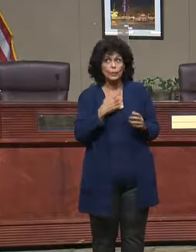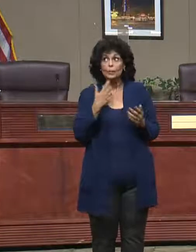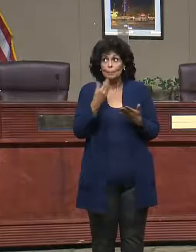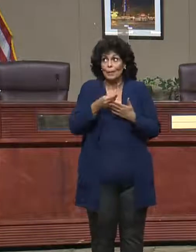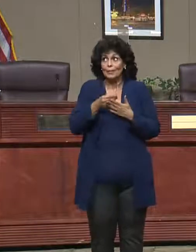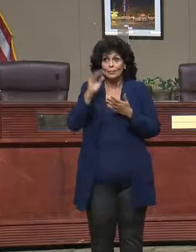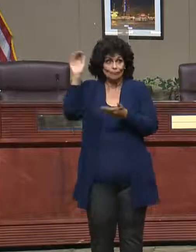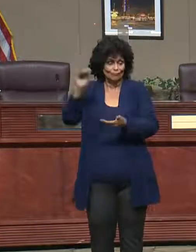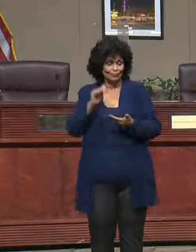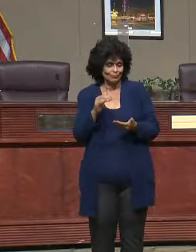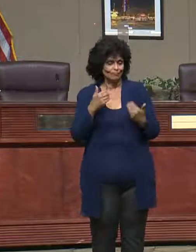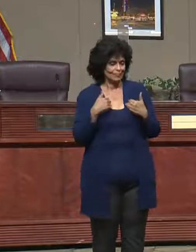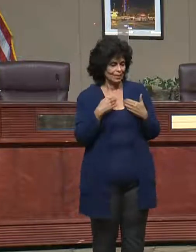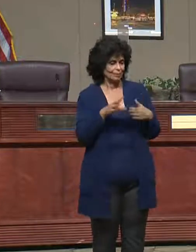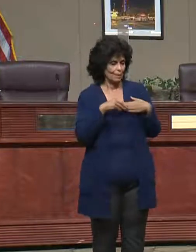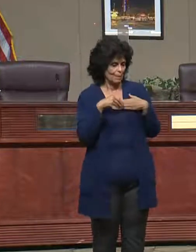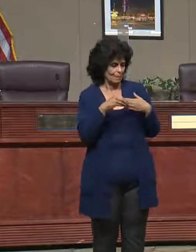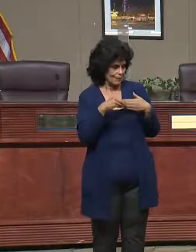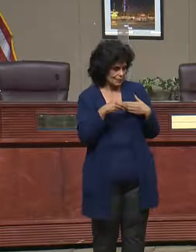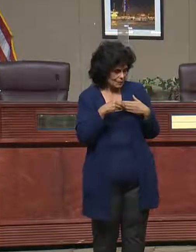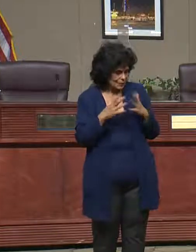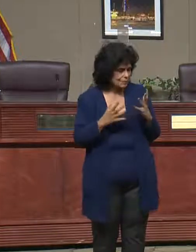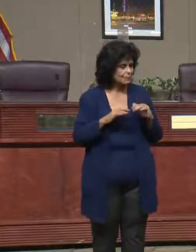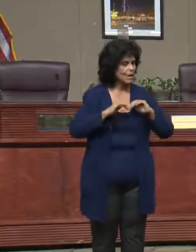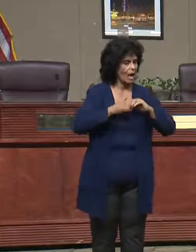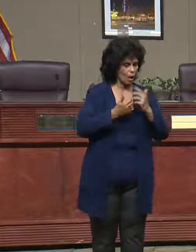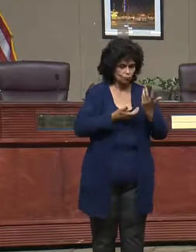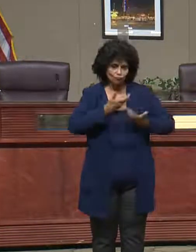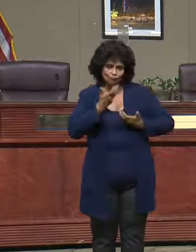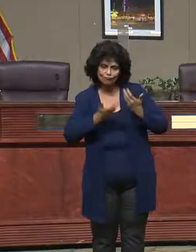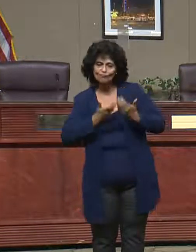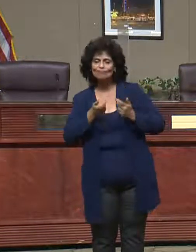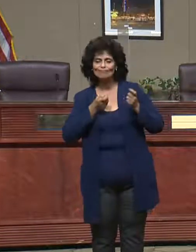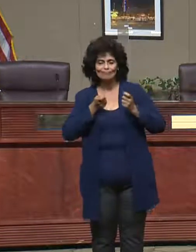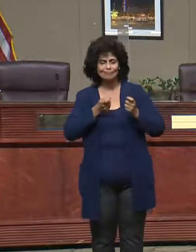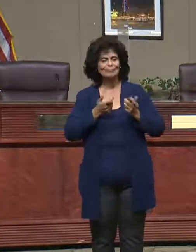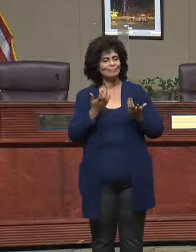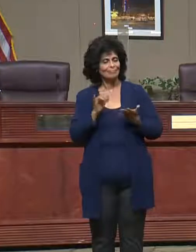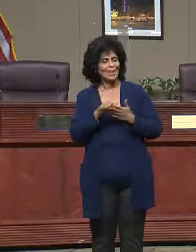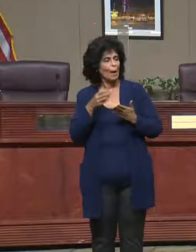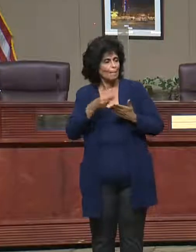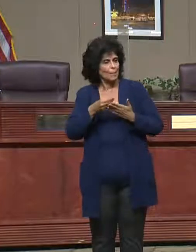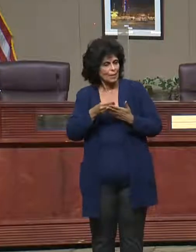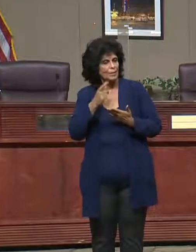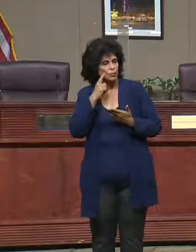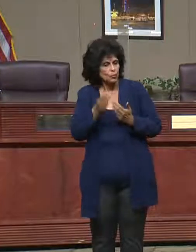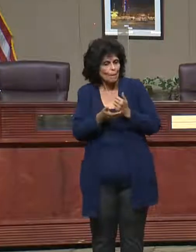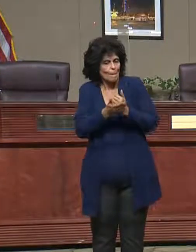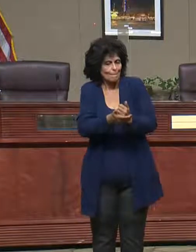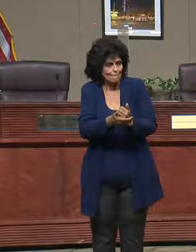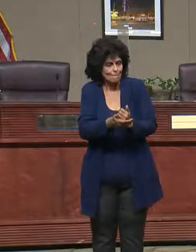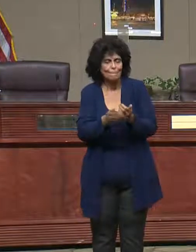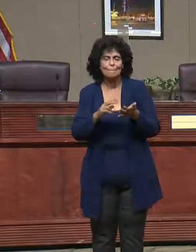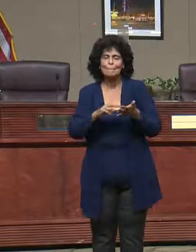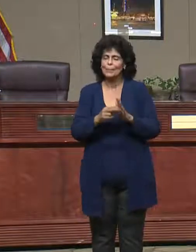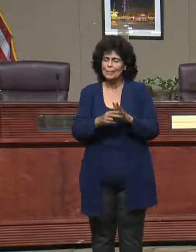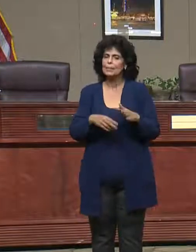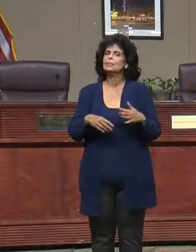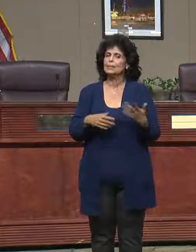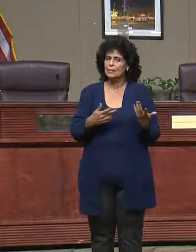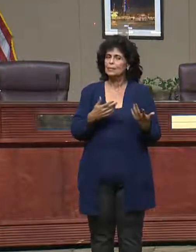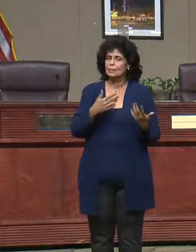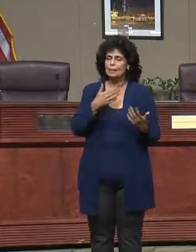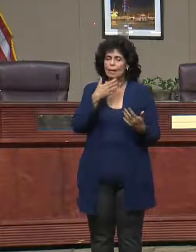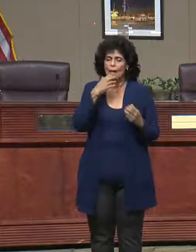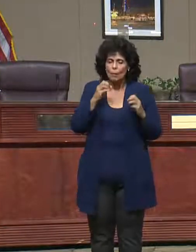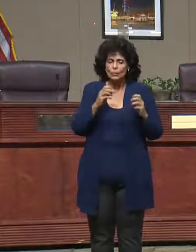with any new round of relief, it gives us the opportunity to be on